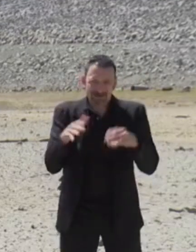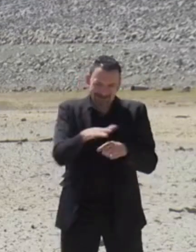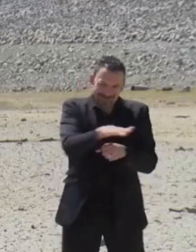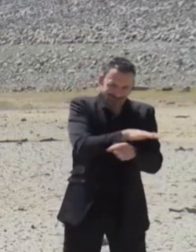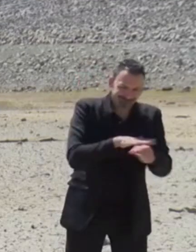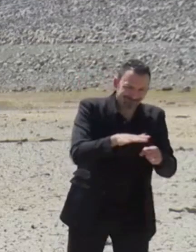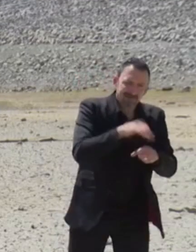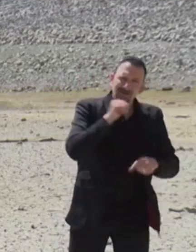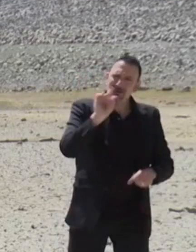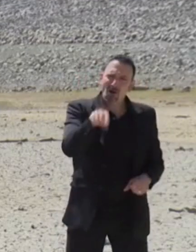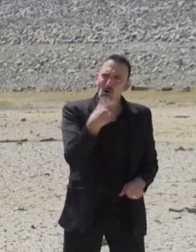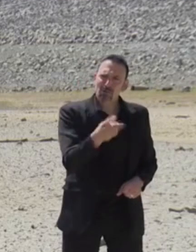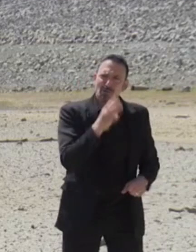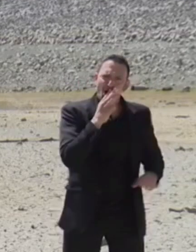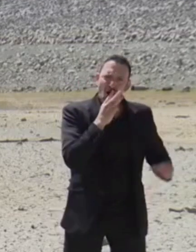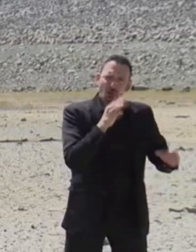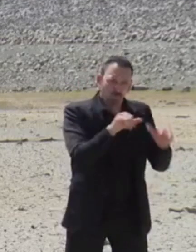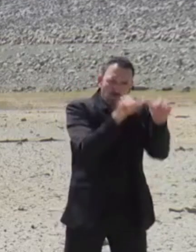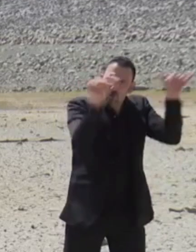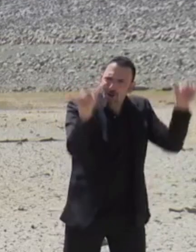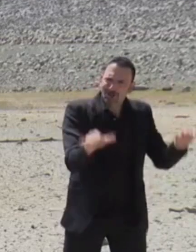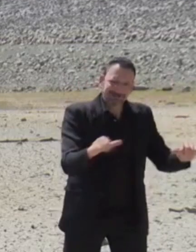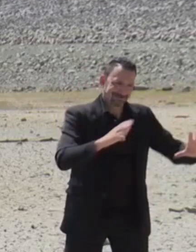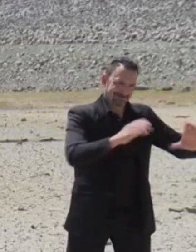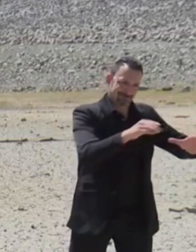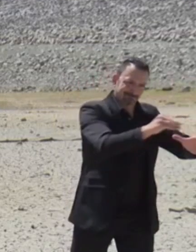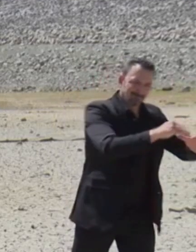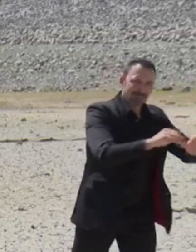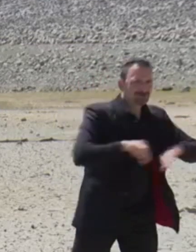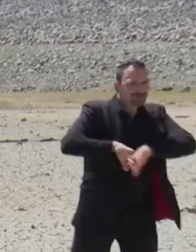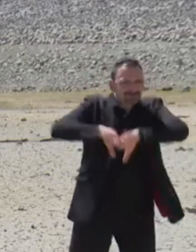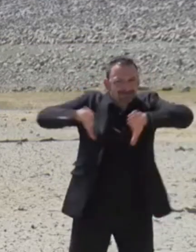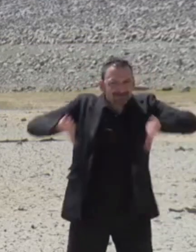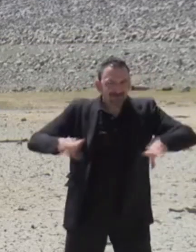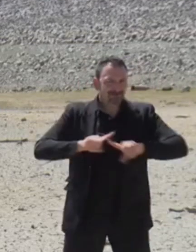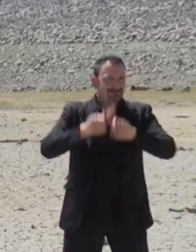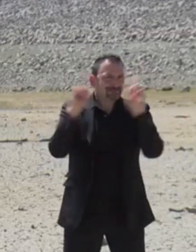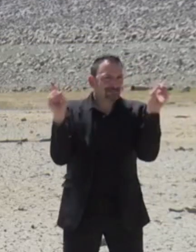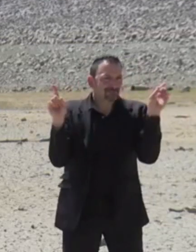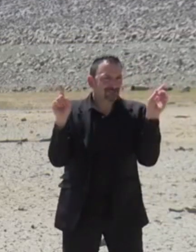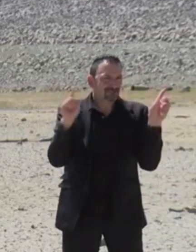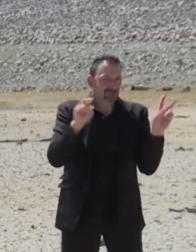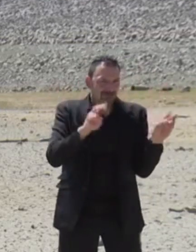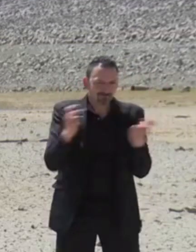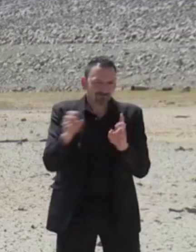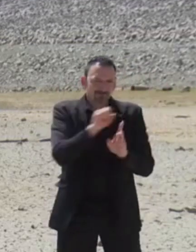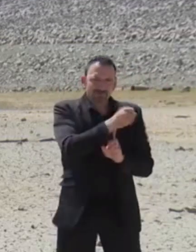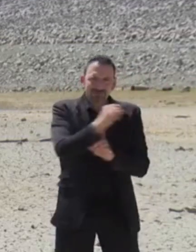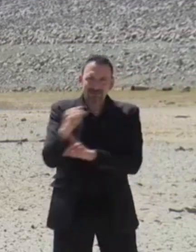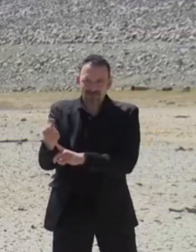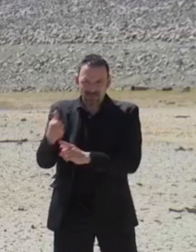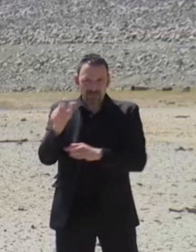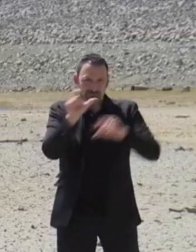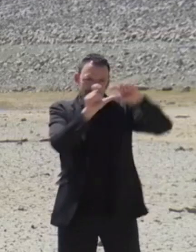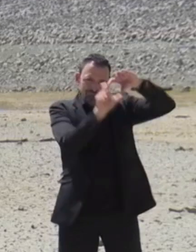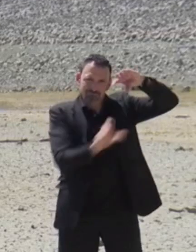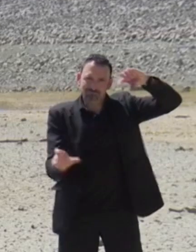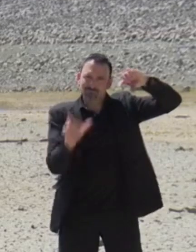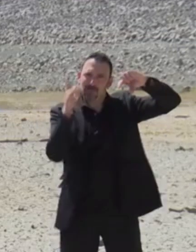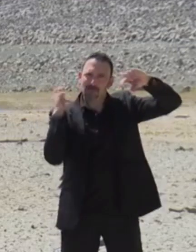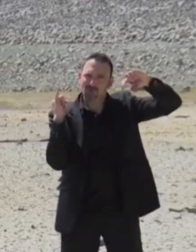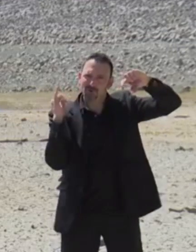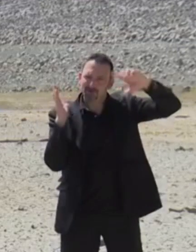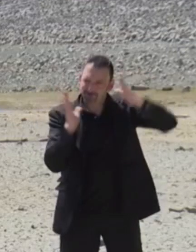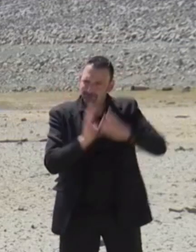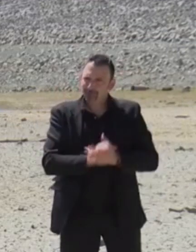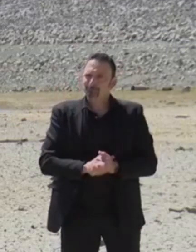the water system. And we have to recognize the distinctive issues that persist in various parts of the state of